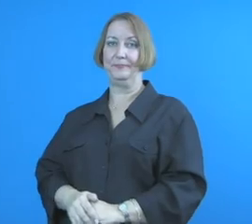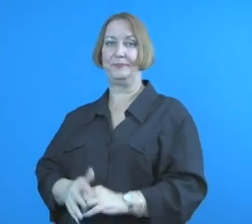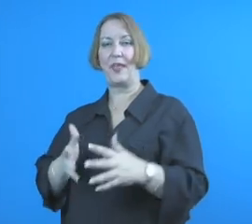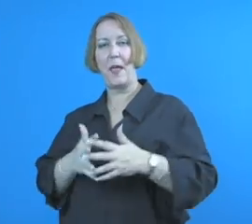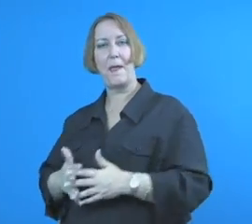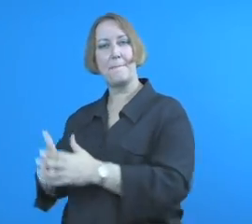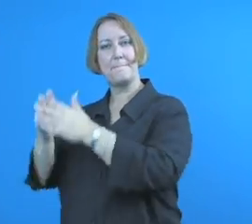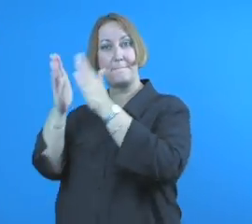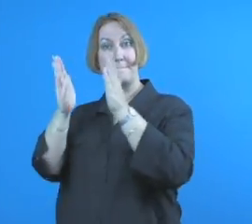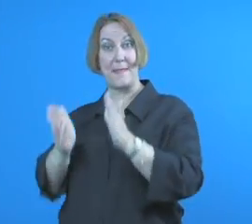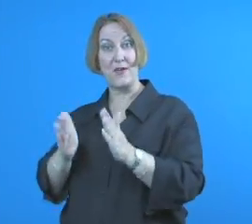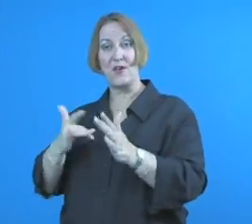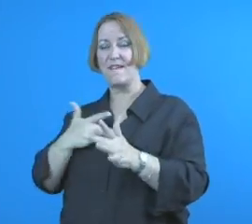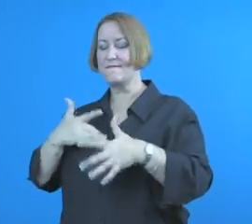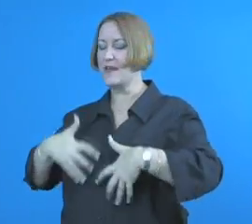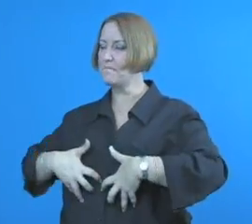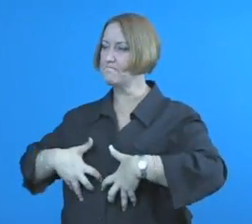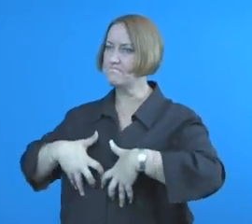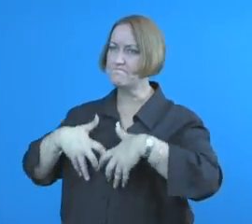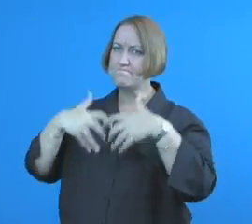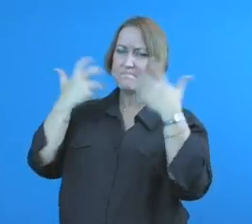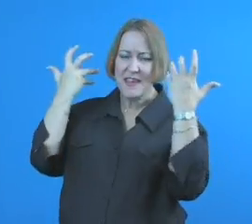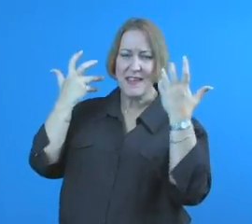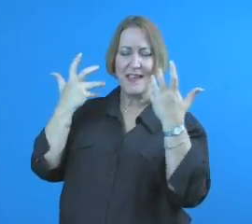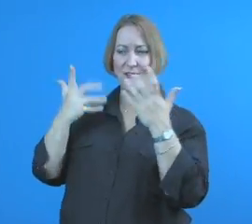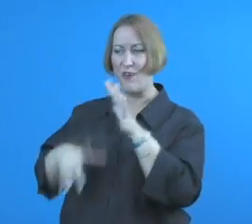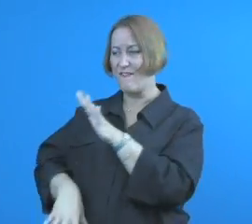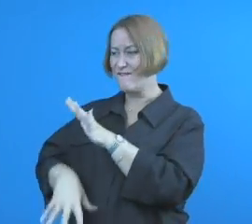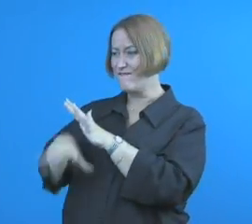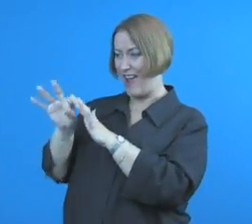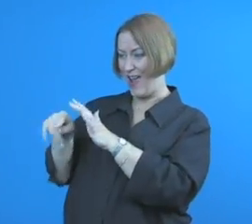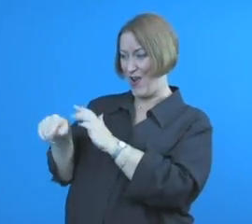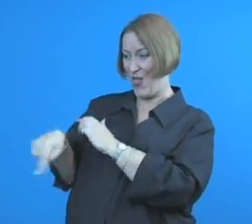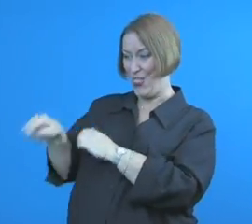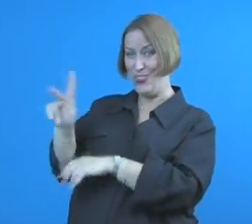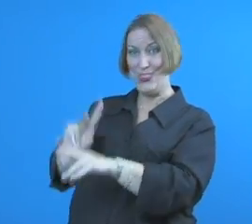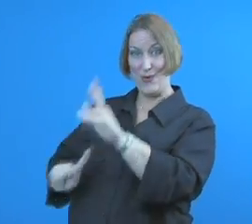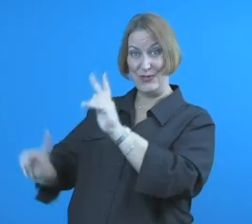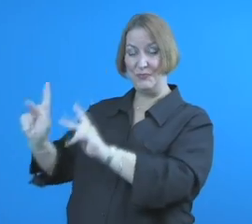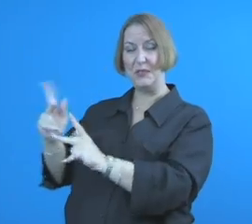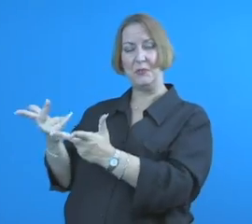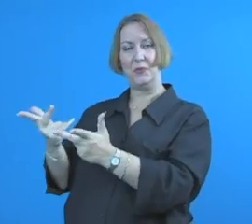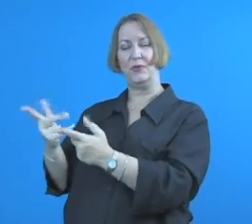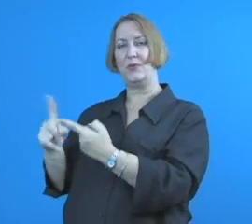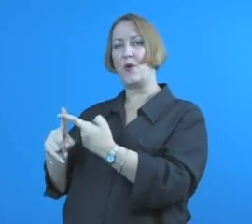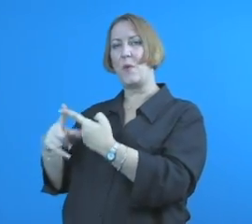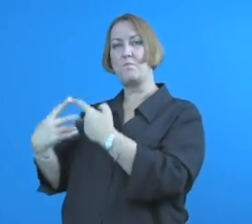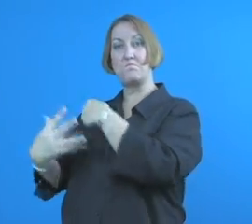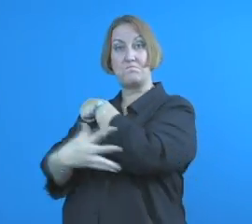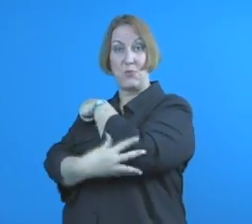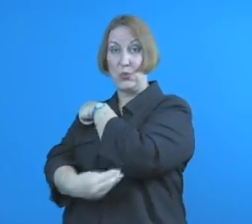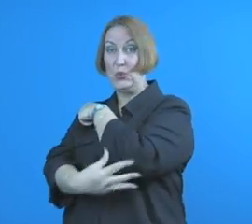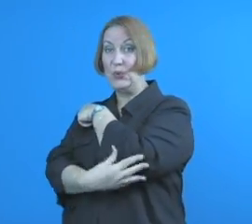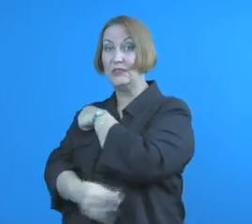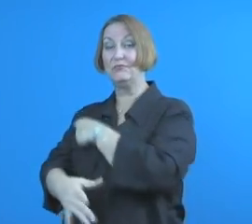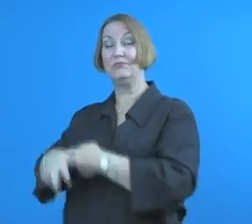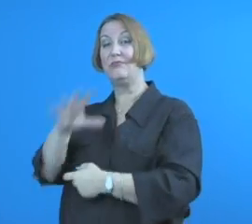Americans were rightfully outraged to learn how people, particularly the most vulnerable, poor, elderly, disabled,